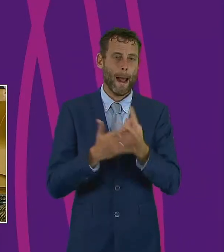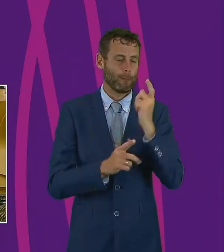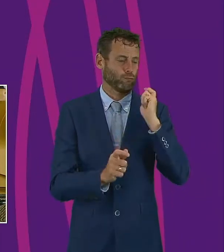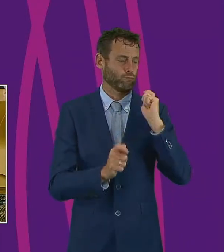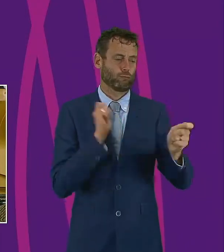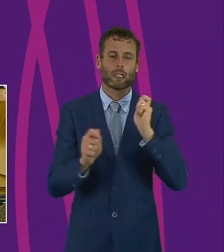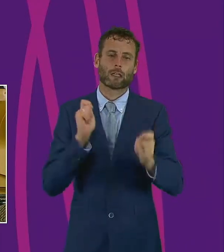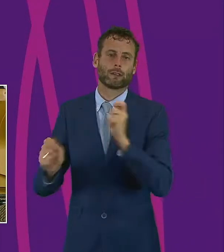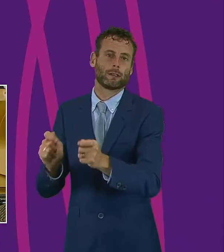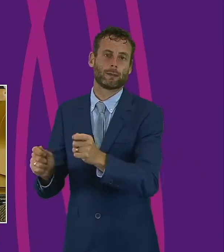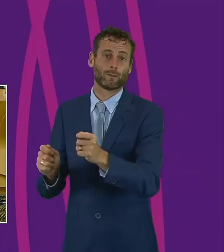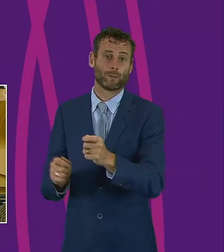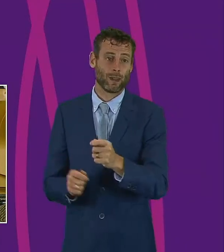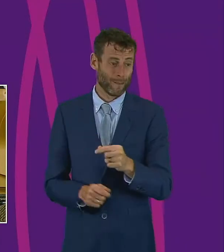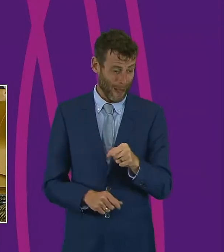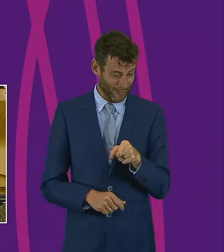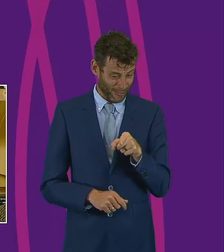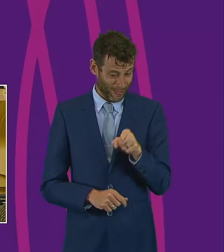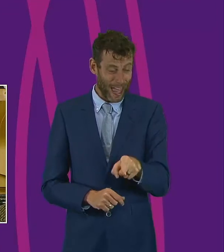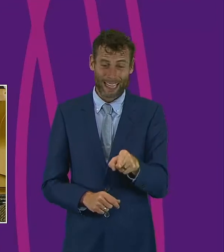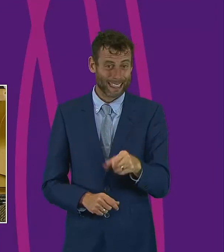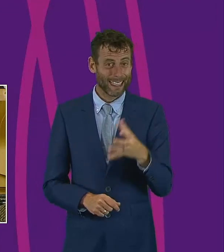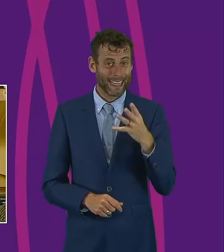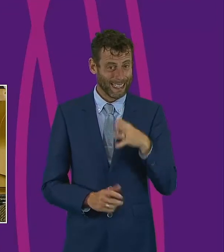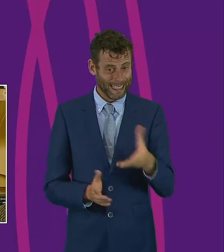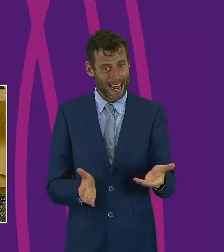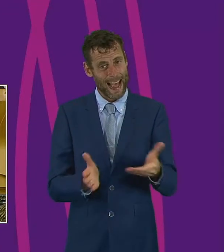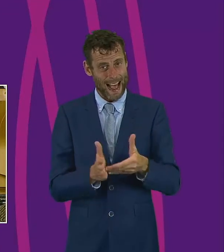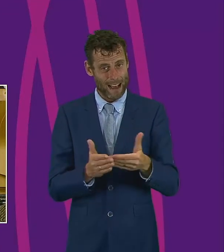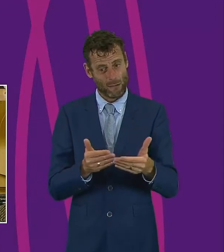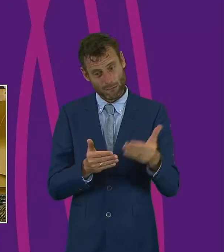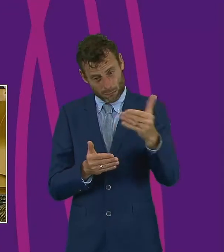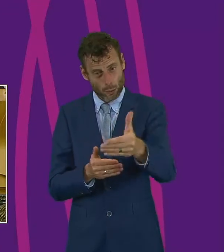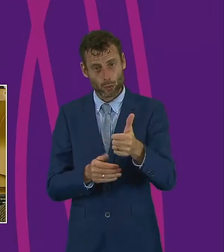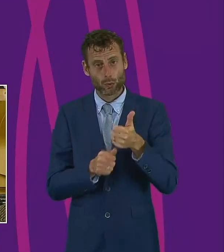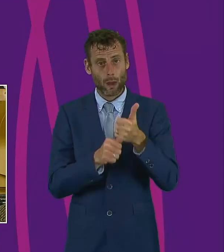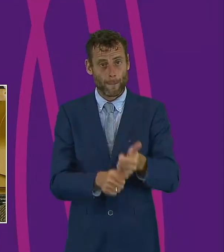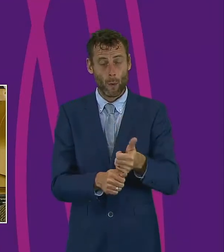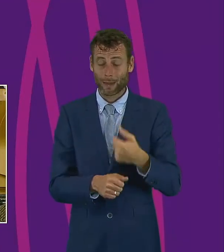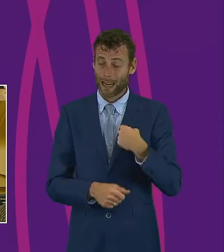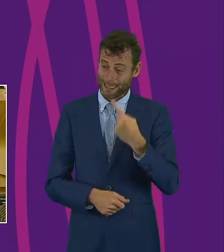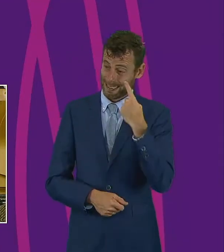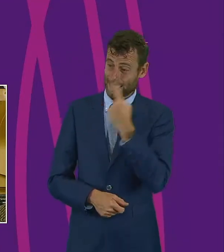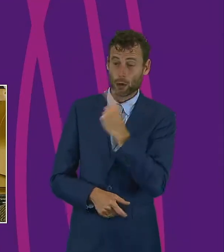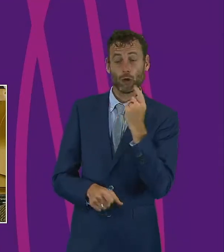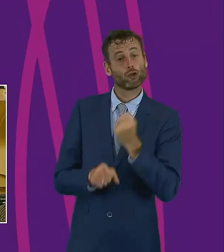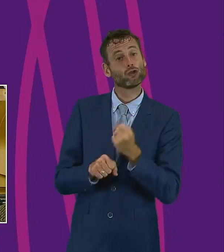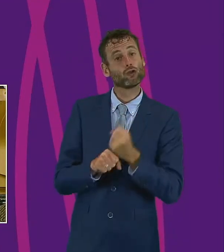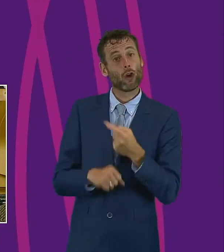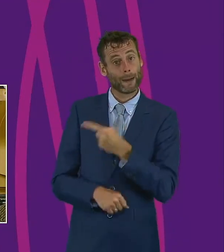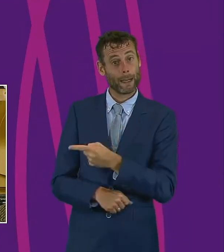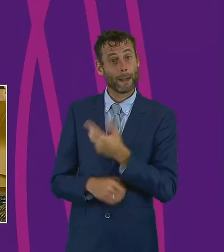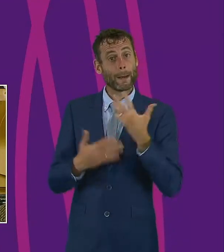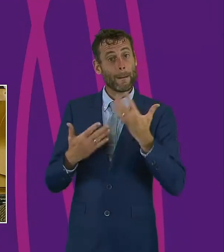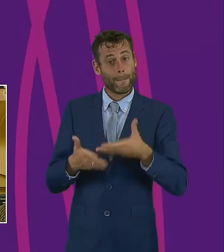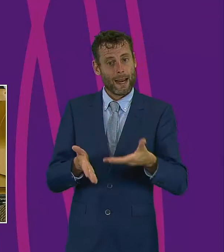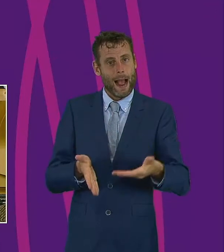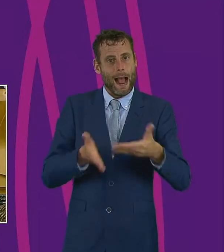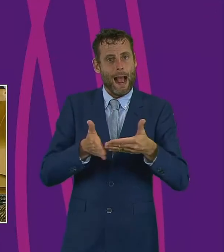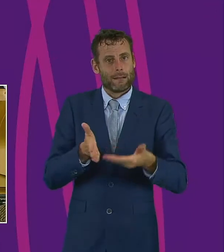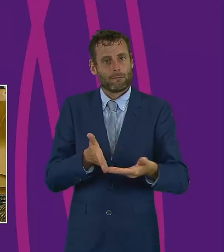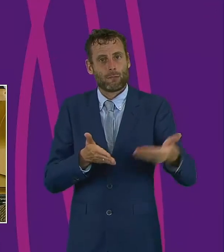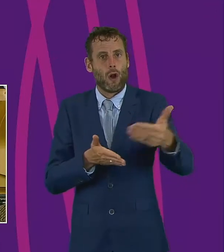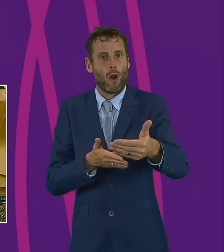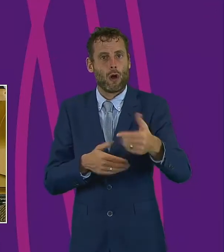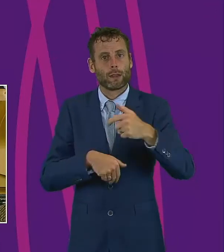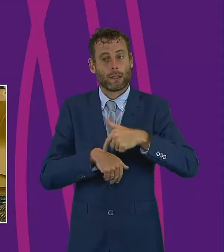are avoidable if support continues. And I noticed earlier this week Germany became the latest country to extend their equivalent scheme